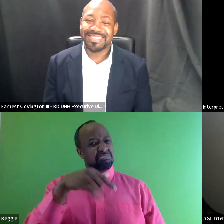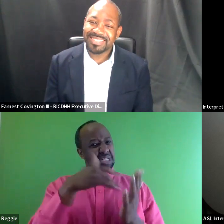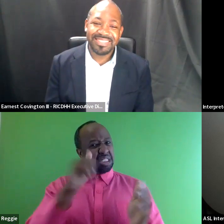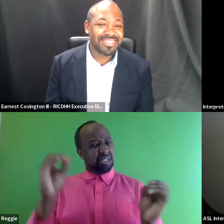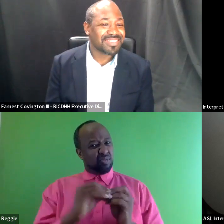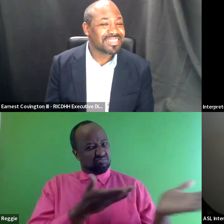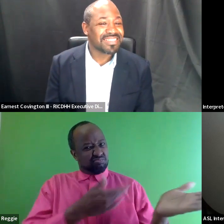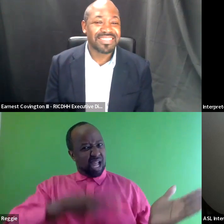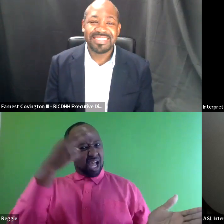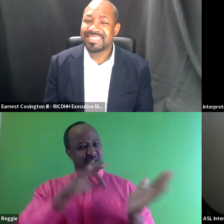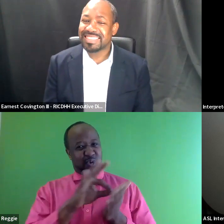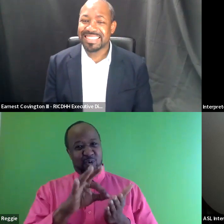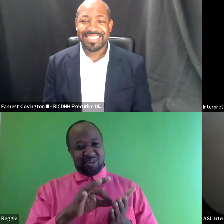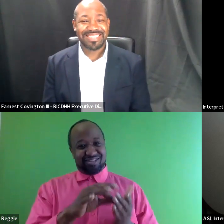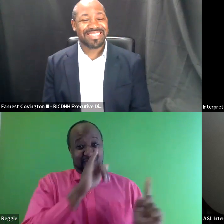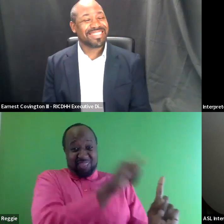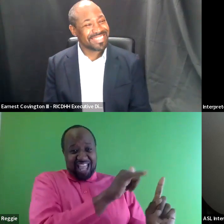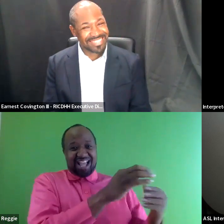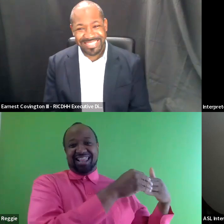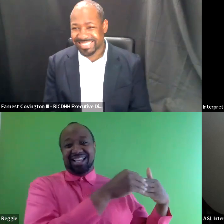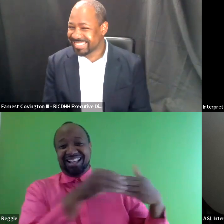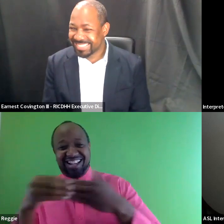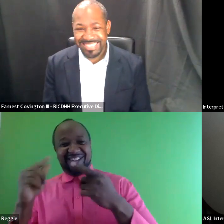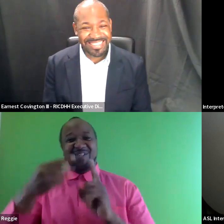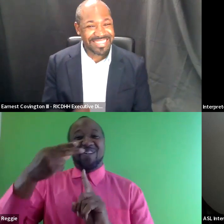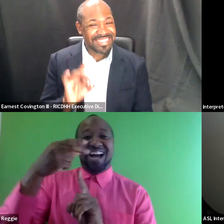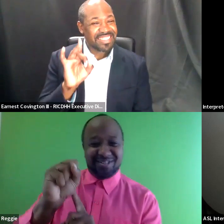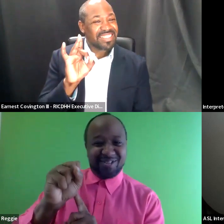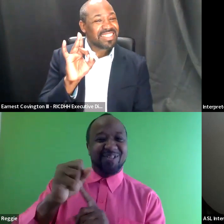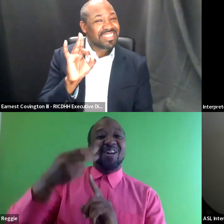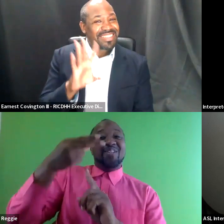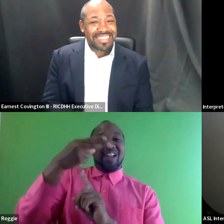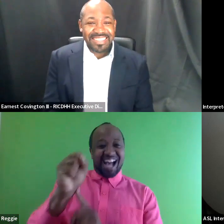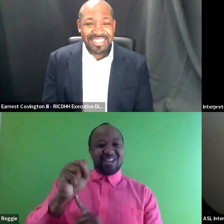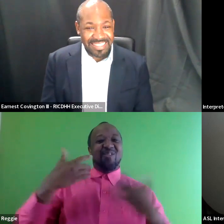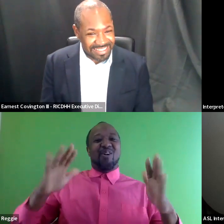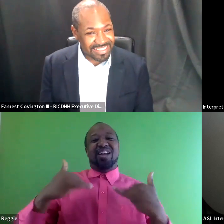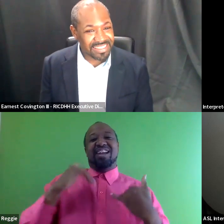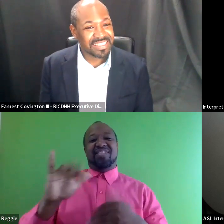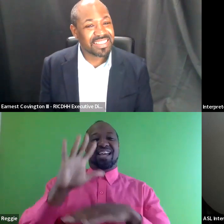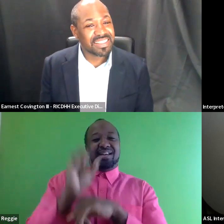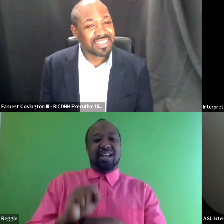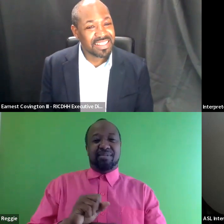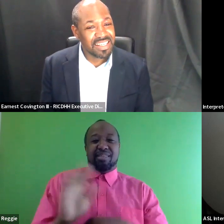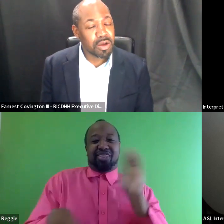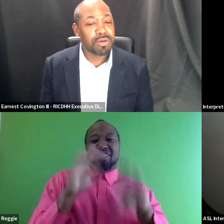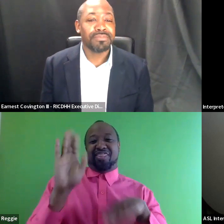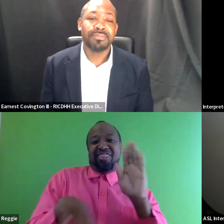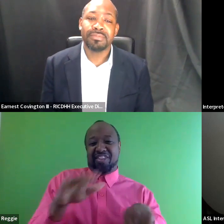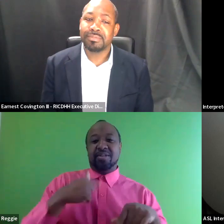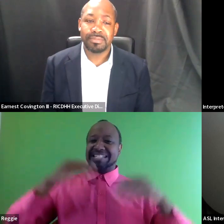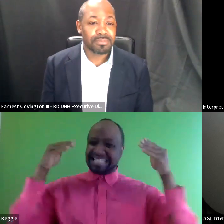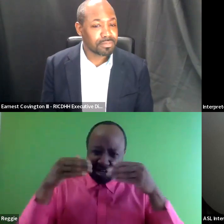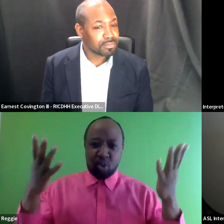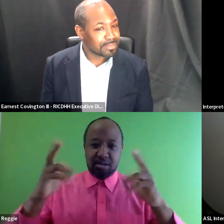But that made me lazy. I just thought, oh, I got a high score. And I held that attitude all the way to high